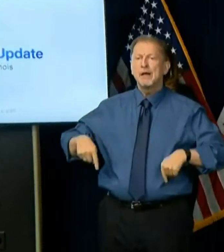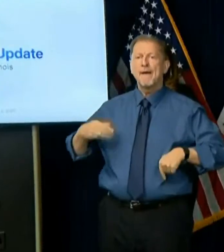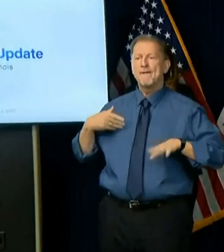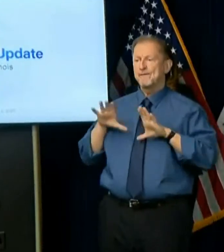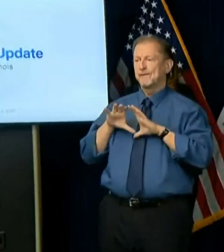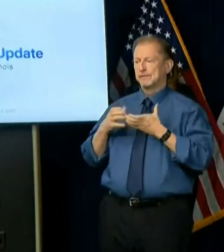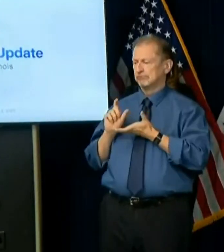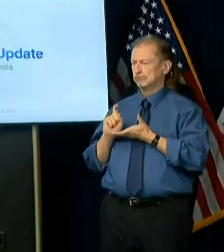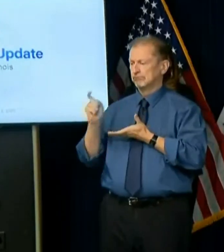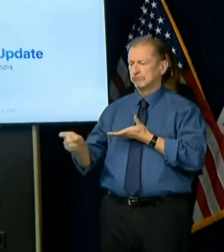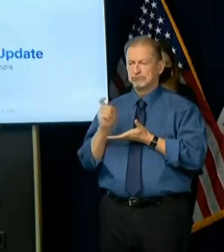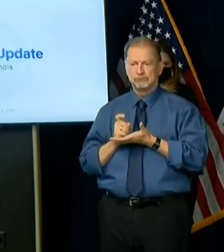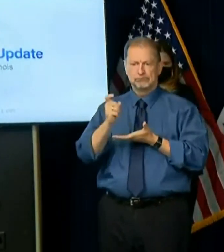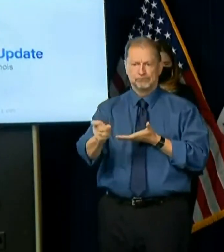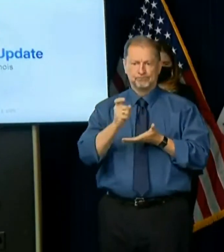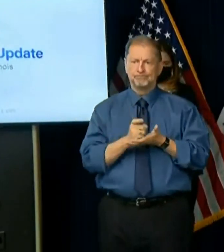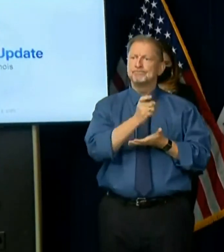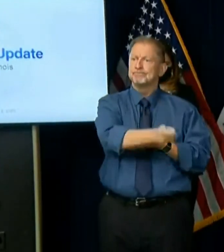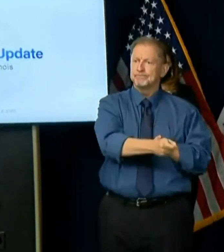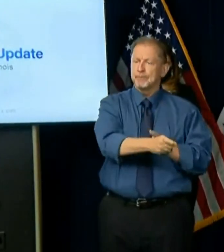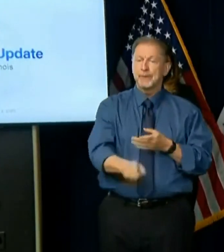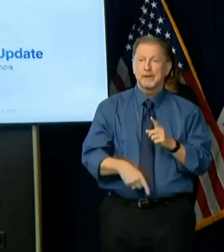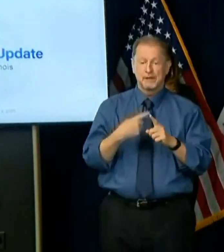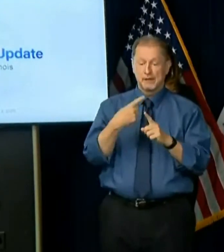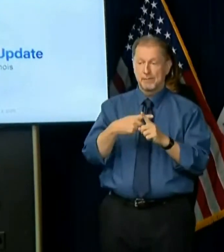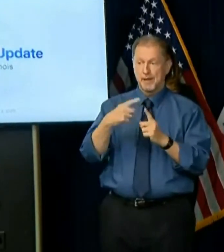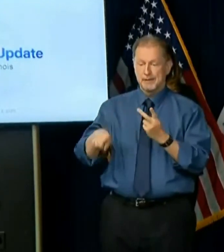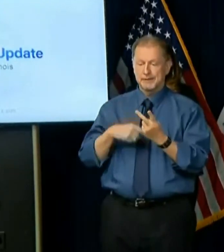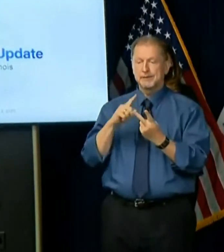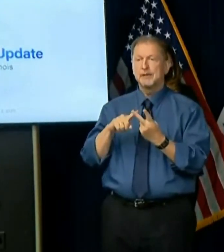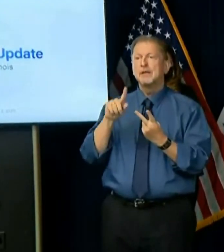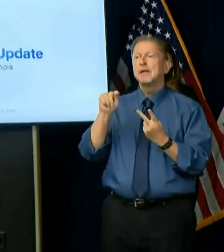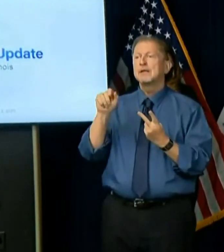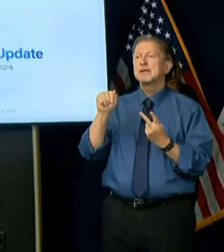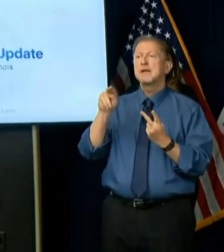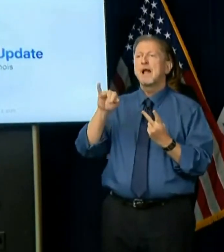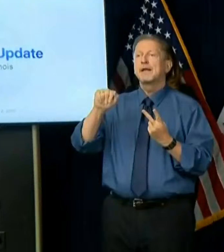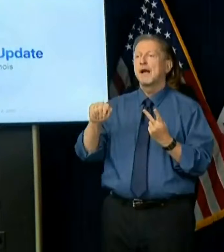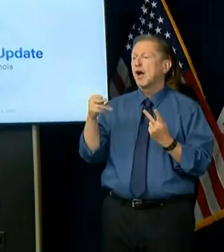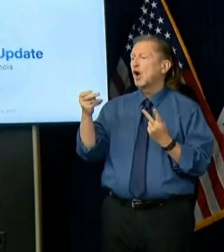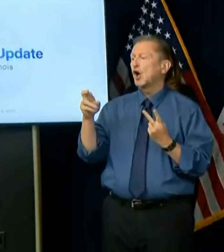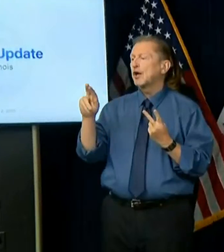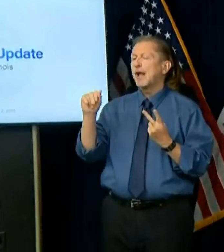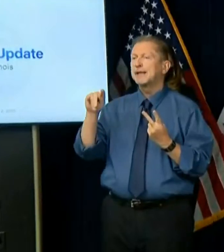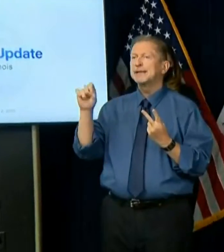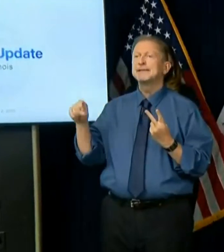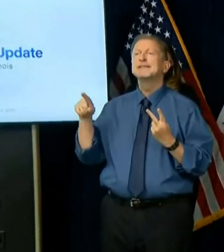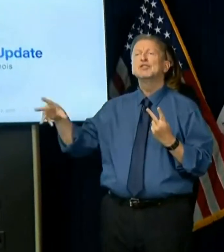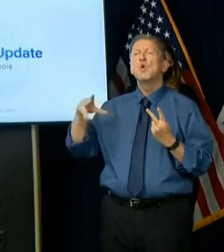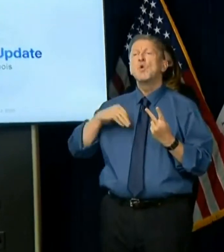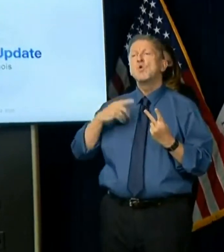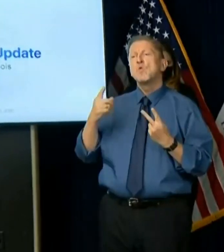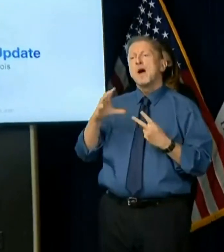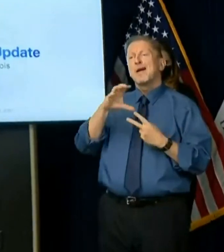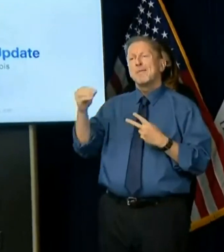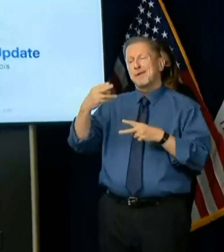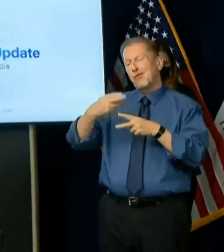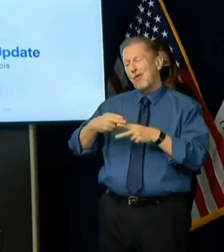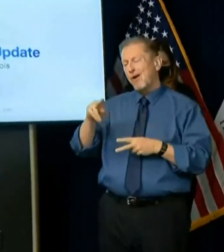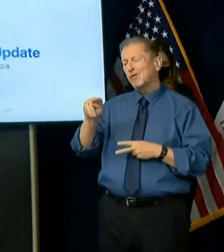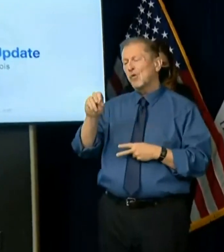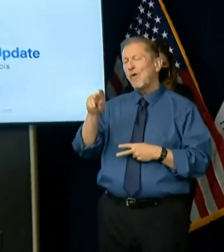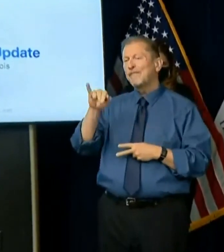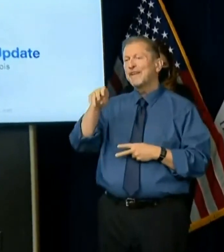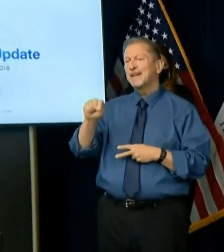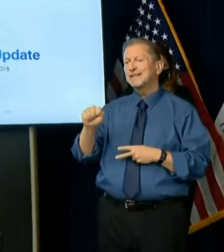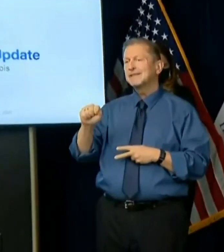crisis. I'm also pleased to be joined by Tanya Hernandez, owner of Nobias Davila, and